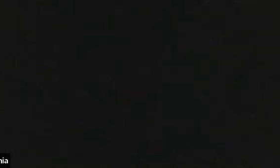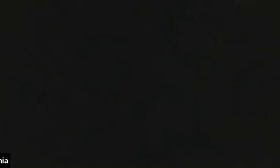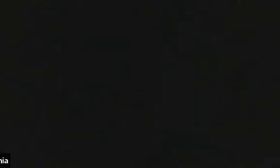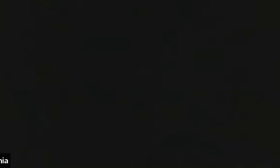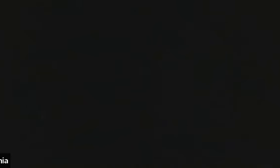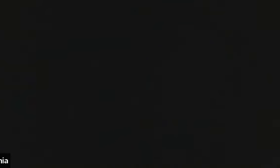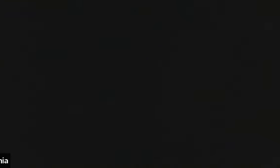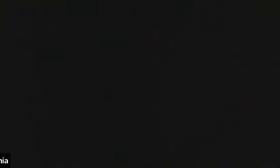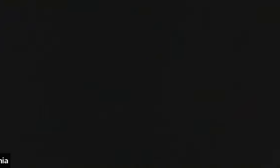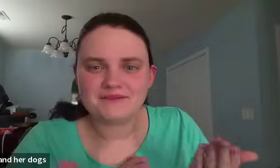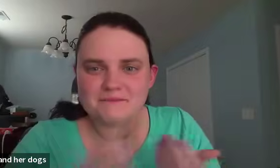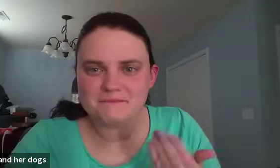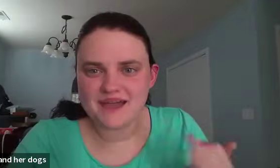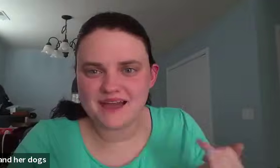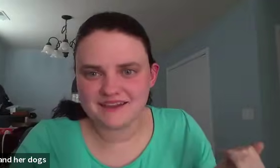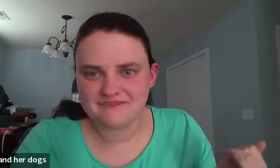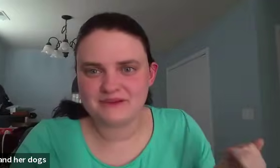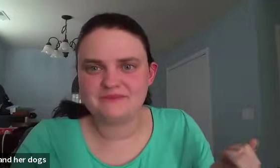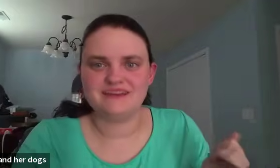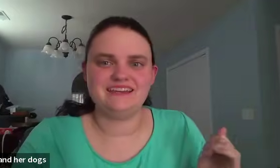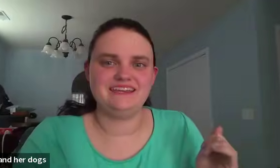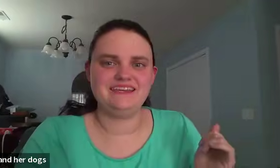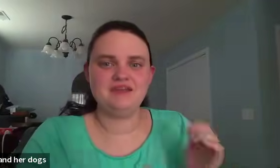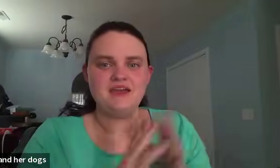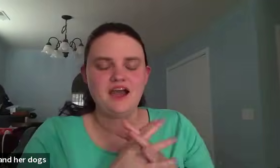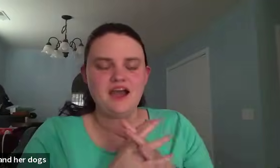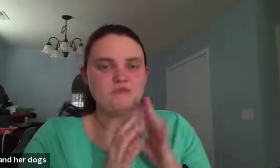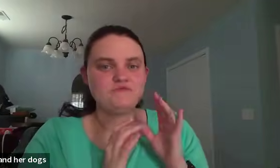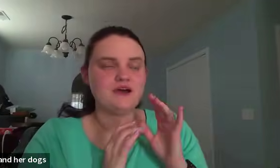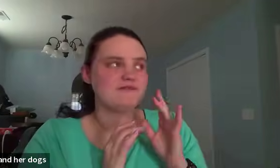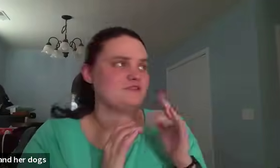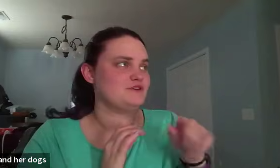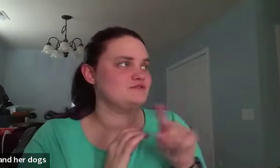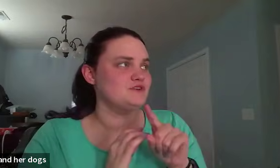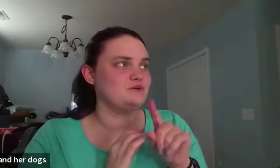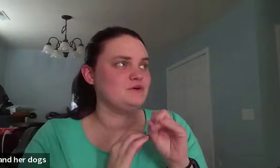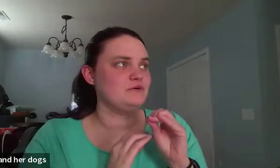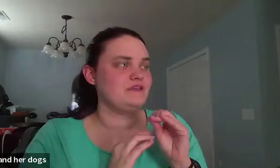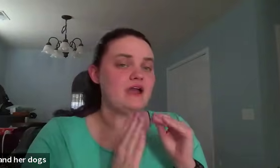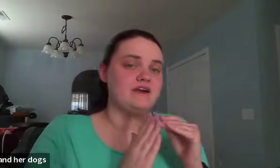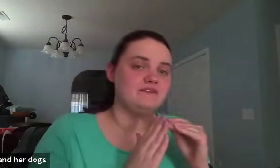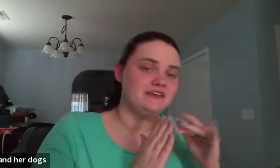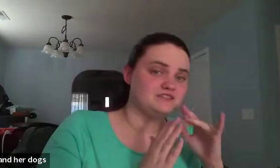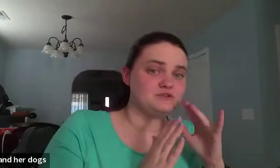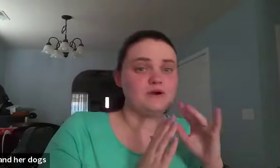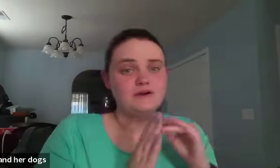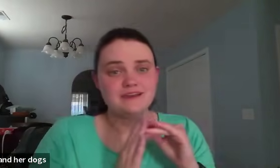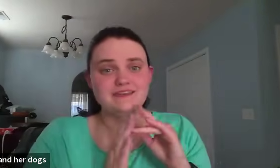Awesome. All right. Well, welcome back, everybody. I hope for those of you who either have kids or are a kid